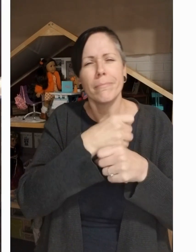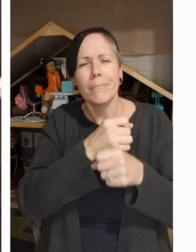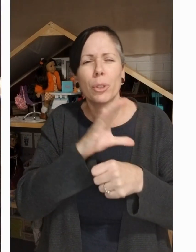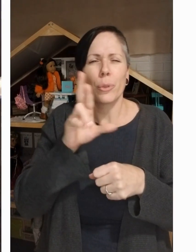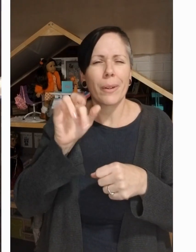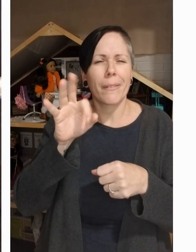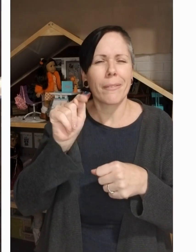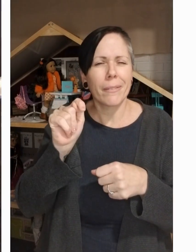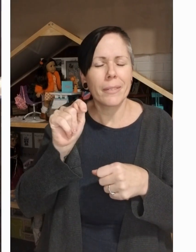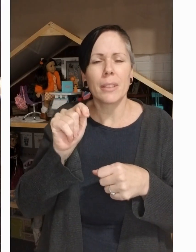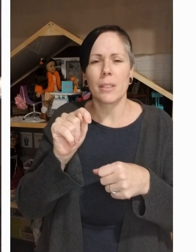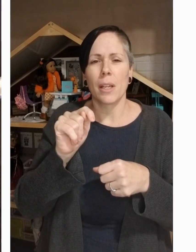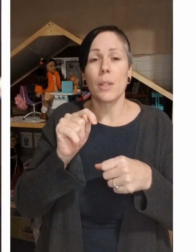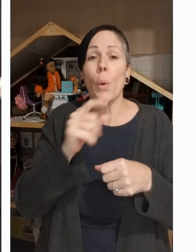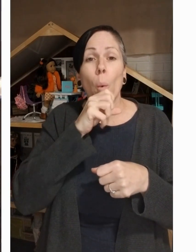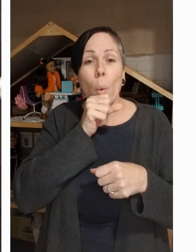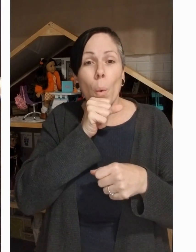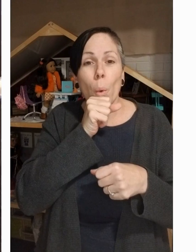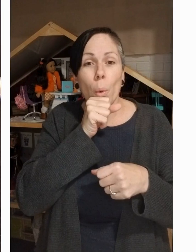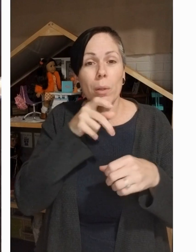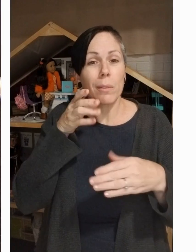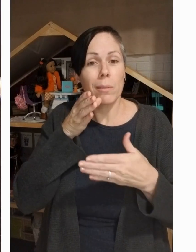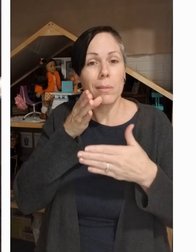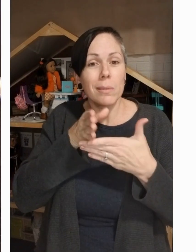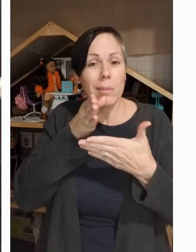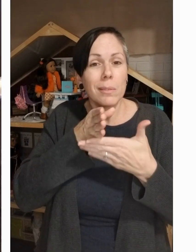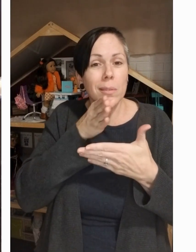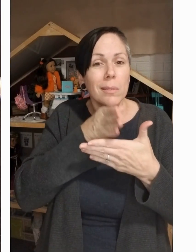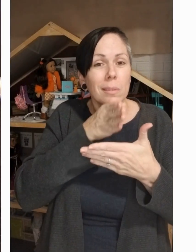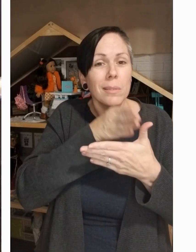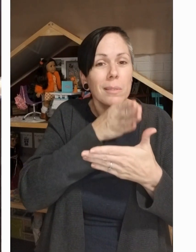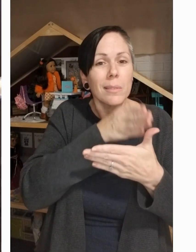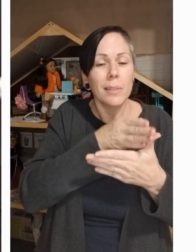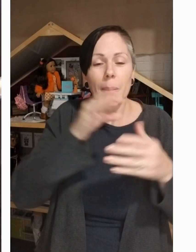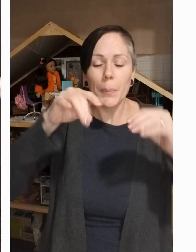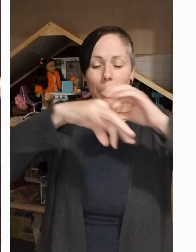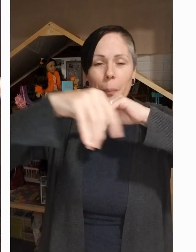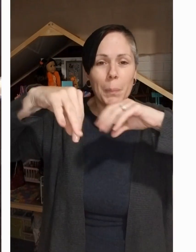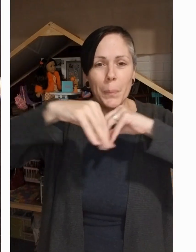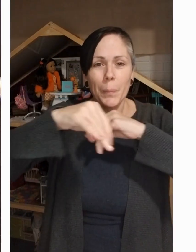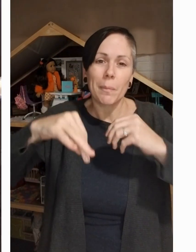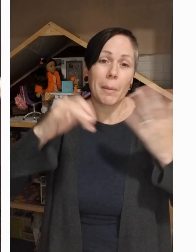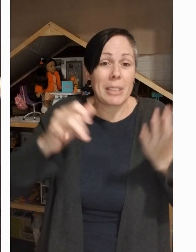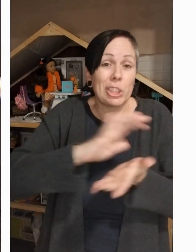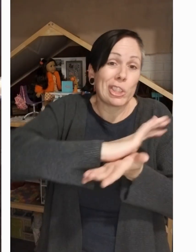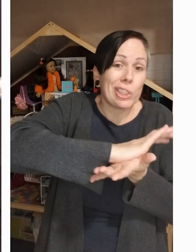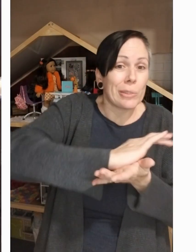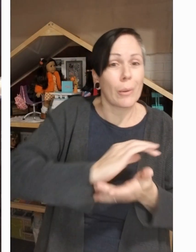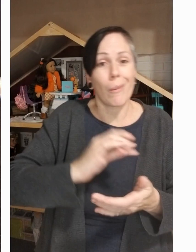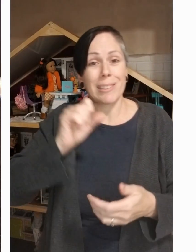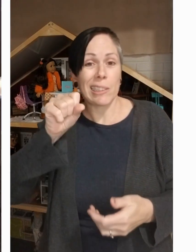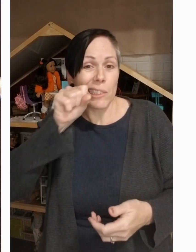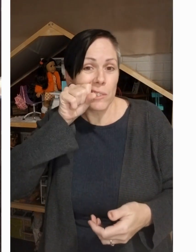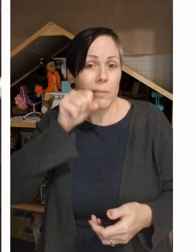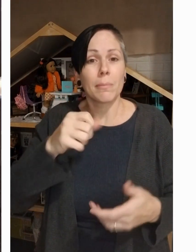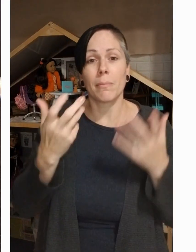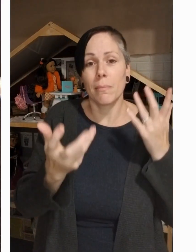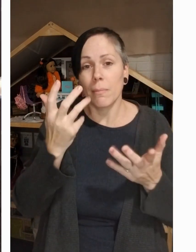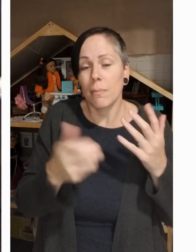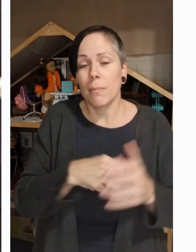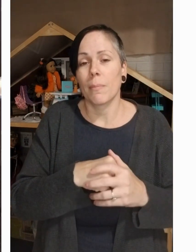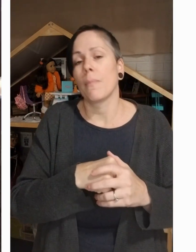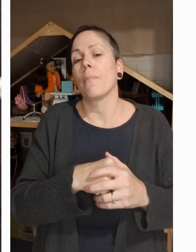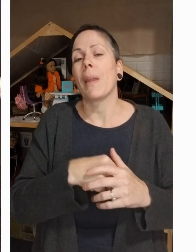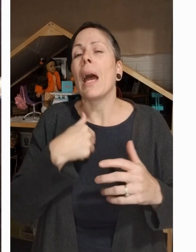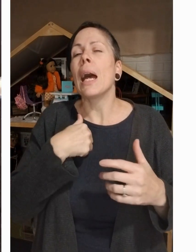lace in orange. And you can consider that cheese or consider that little bits of carrot, whatever you want. I tried making